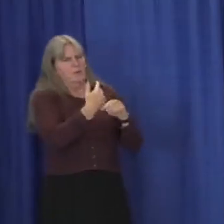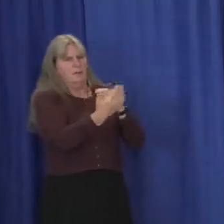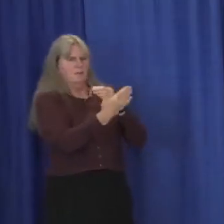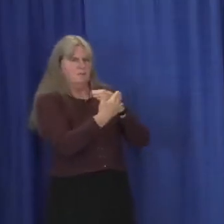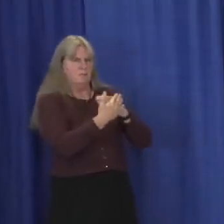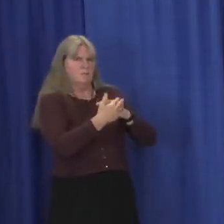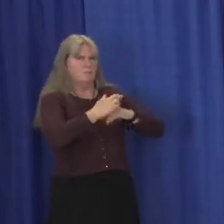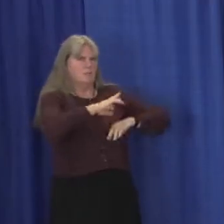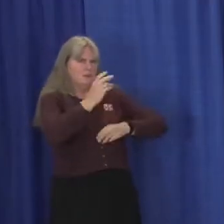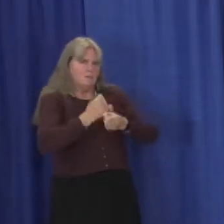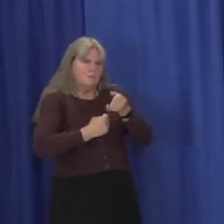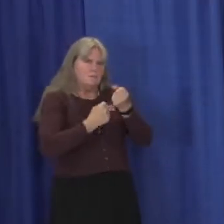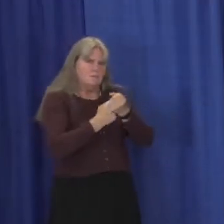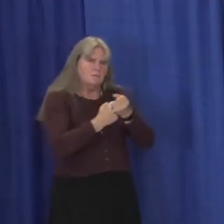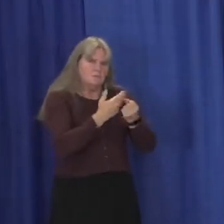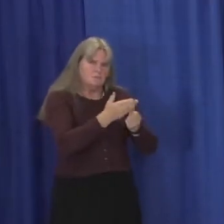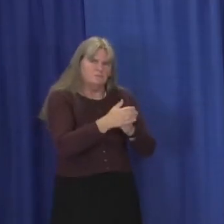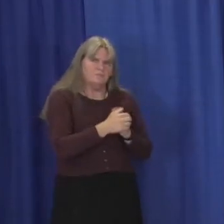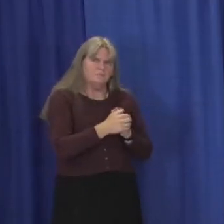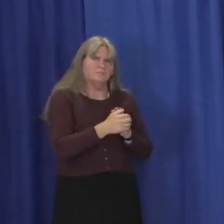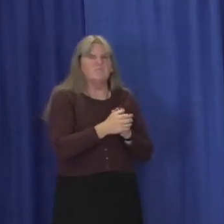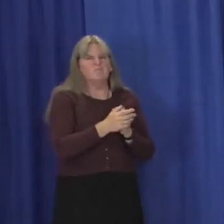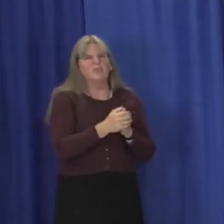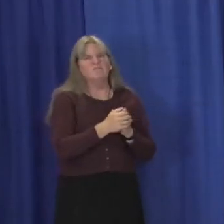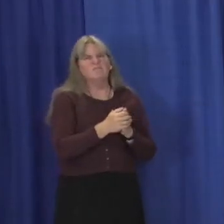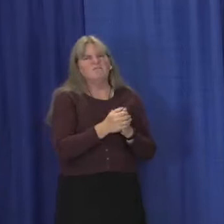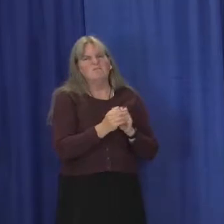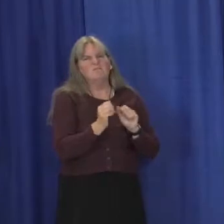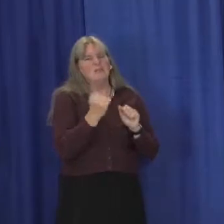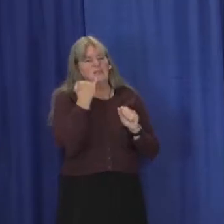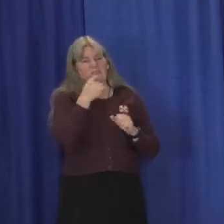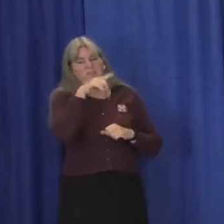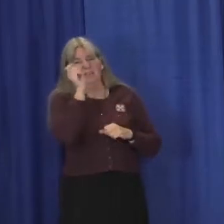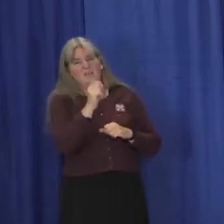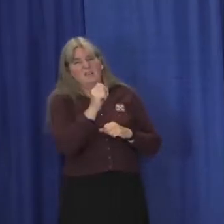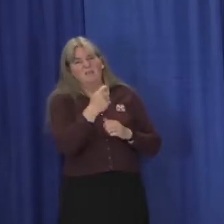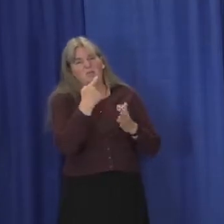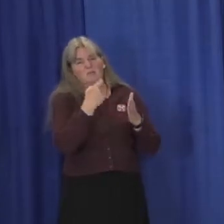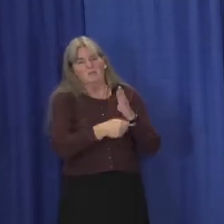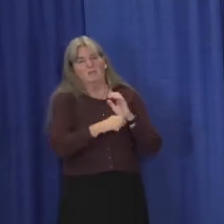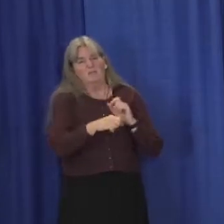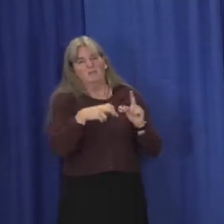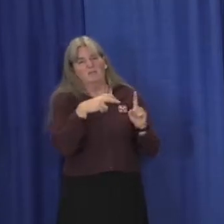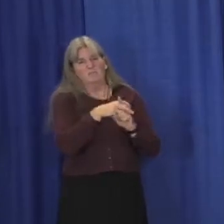necessary, we will use enforcement when needed.